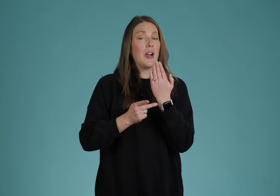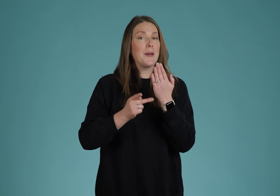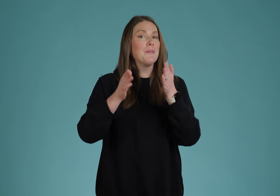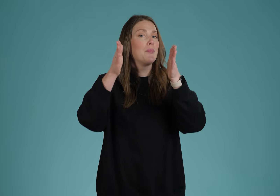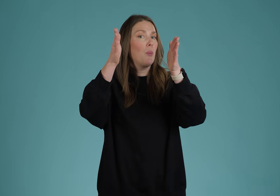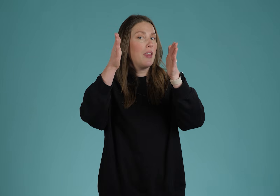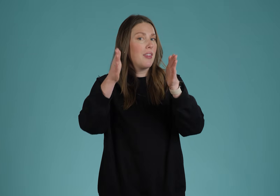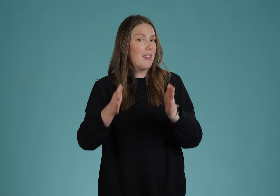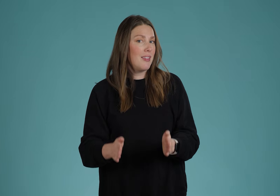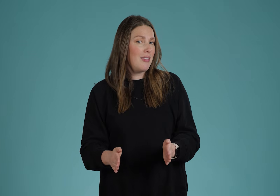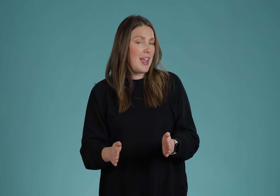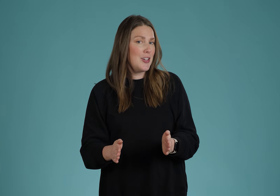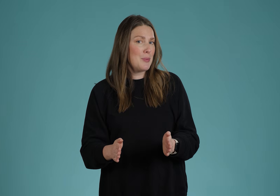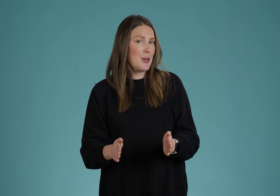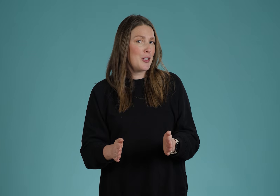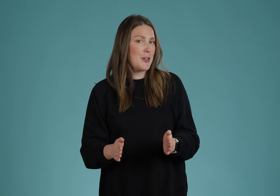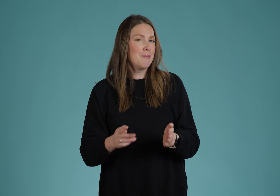Program with the agent marker.